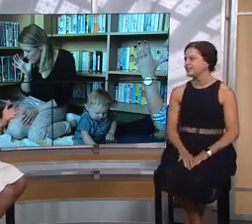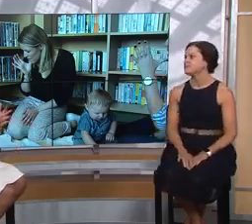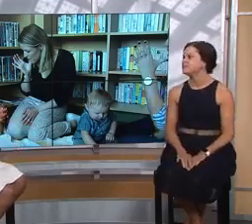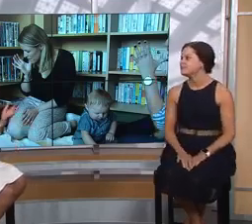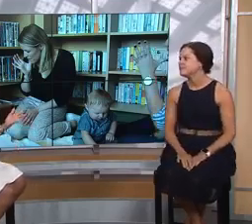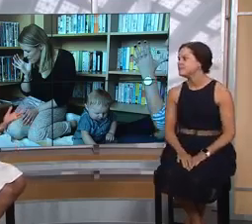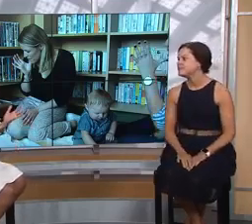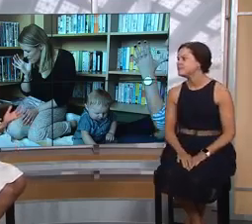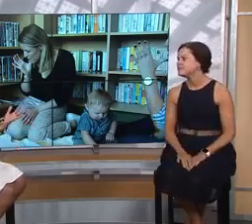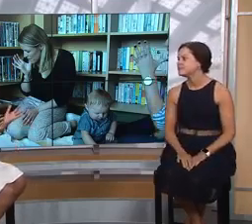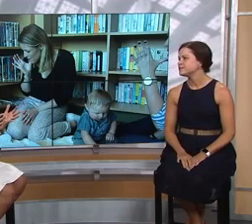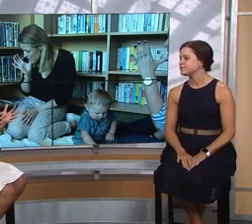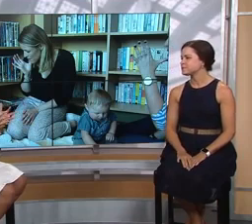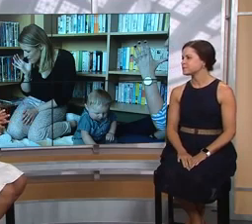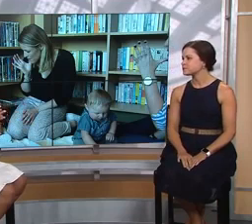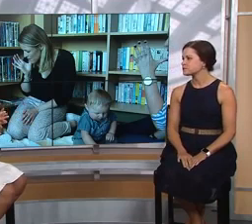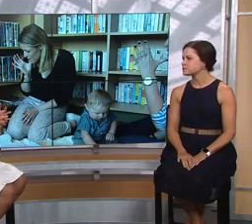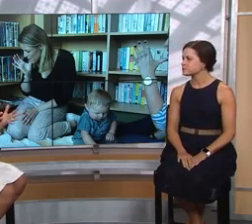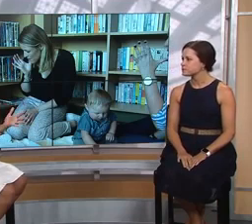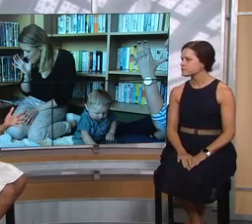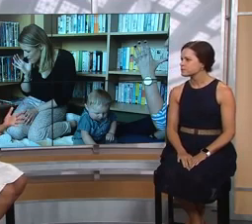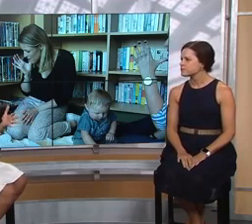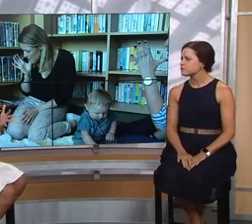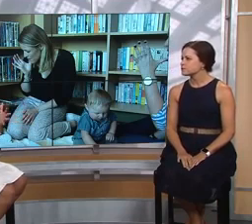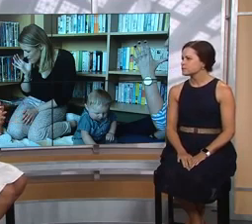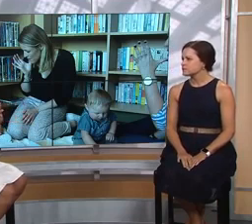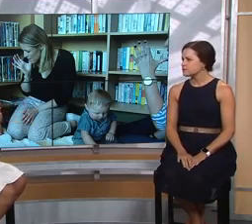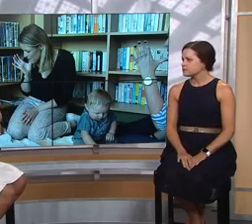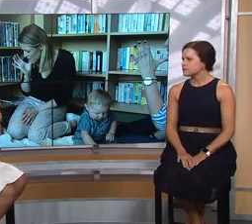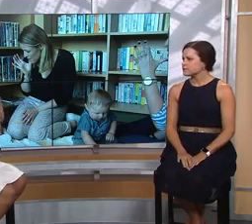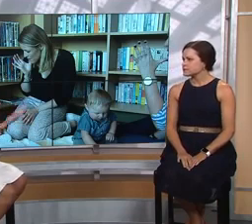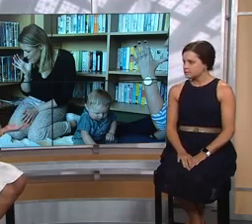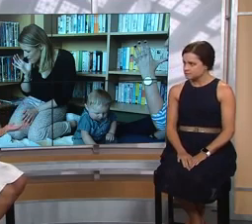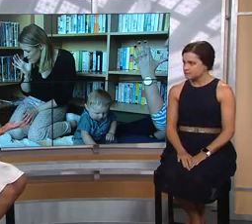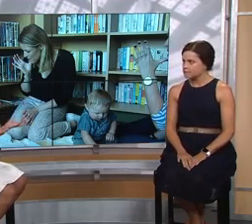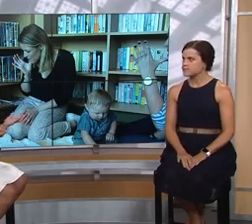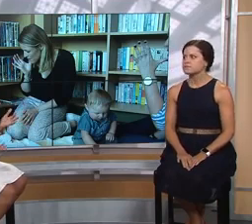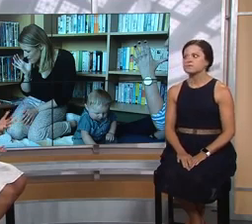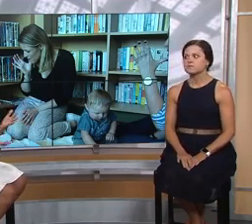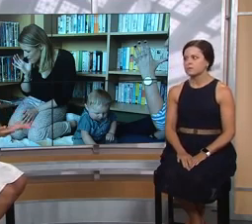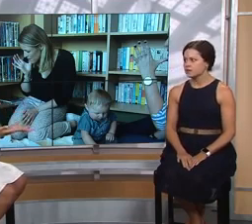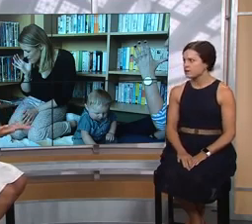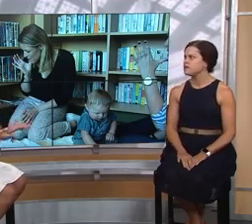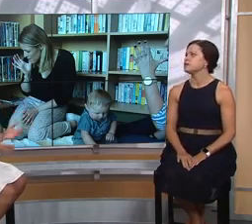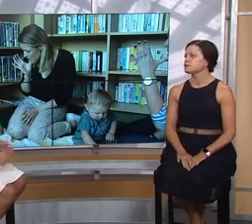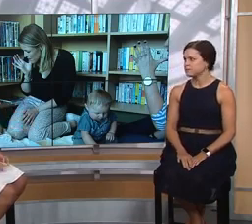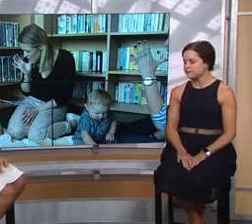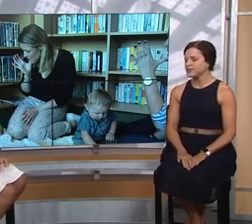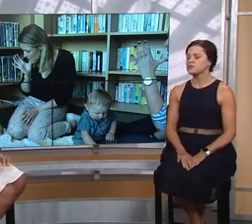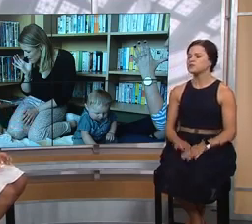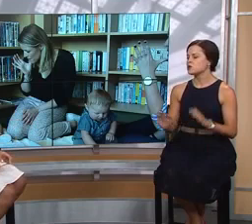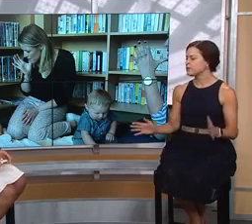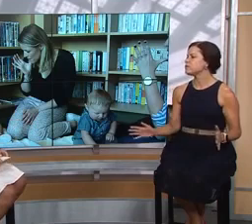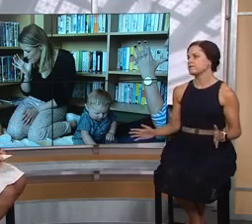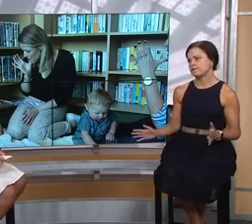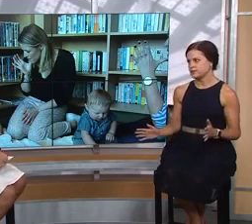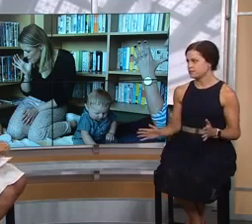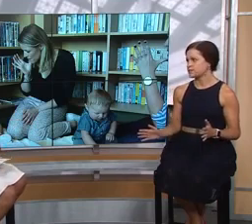a novel concept. Talk to us about, I guess, the benefits of signing to your baby. There are so many benefits to signing